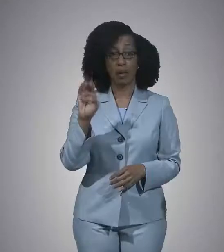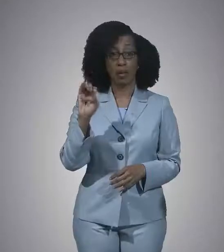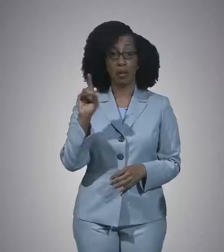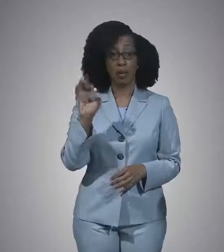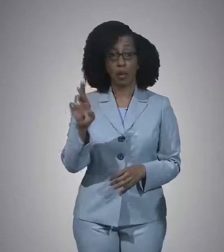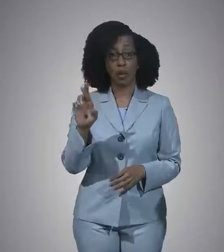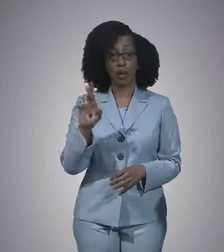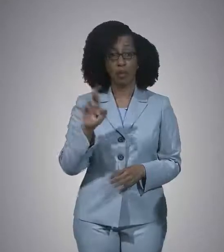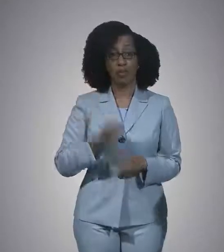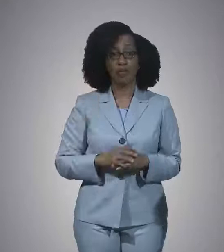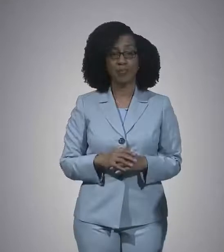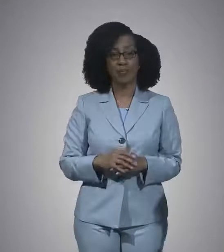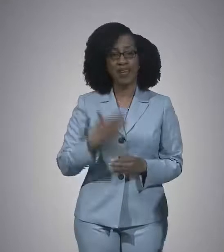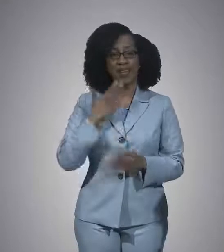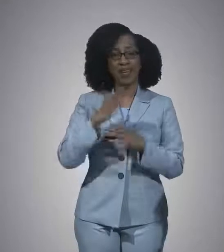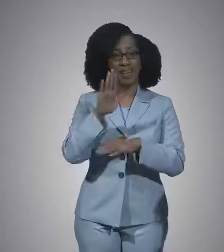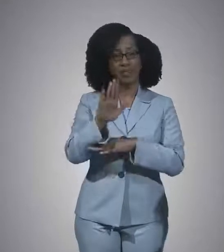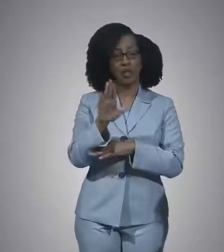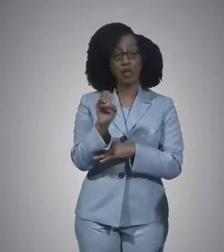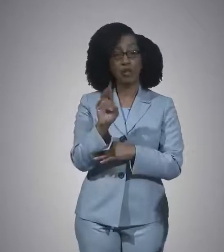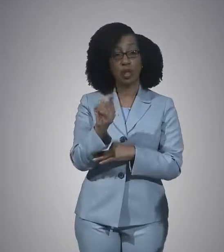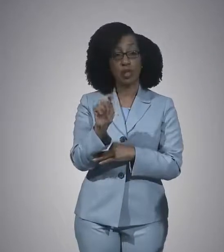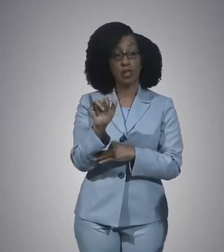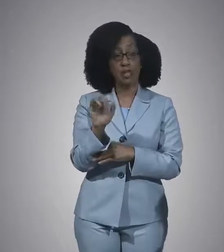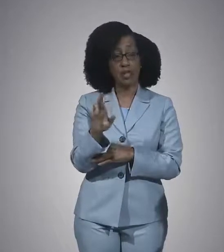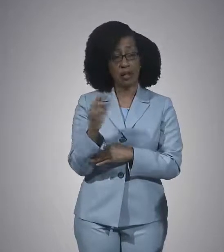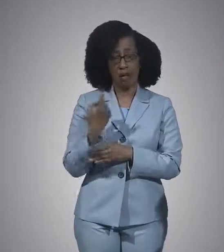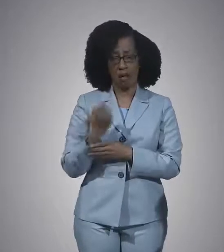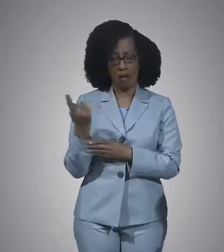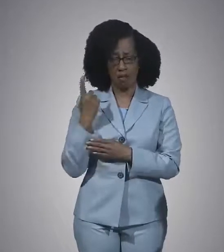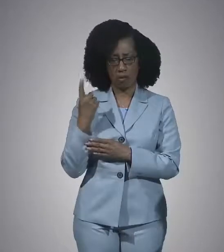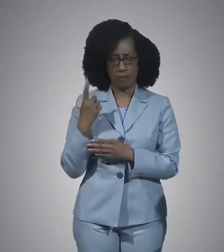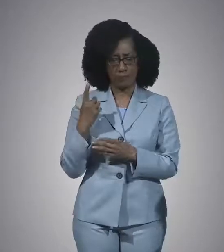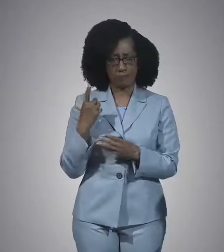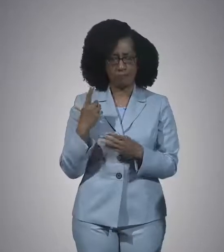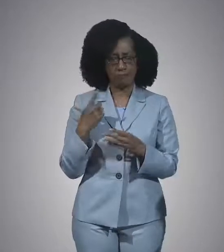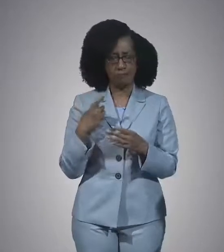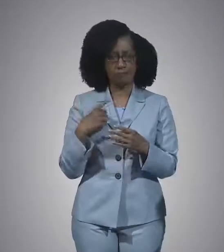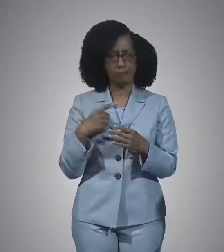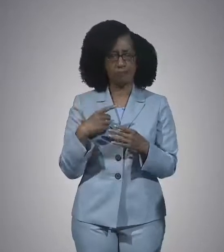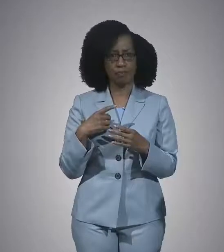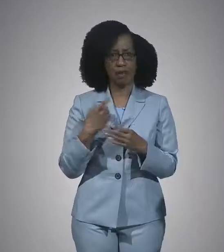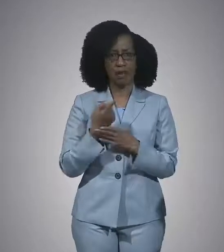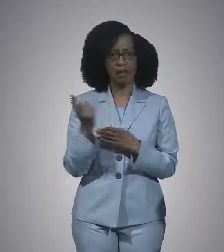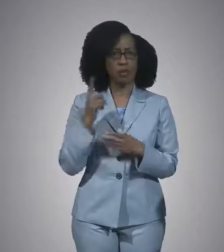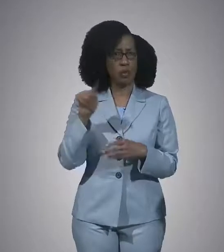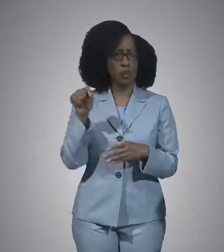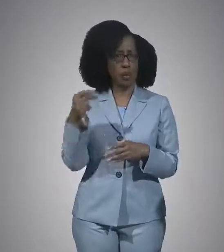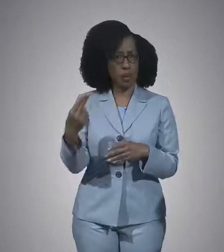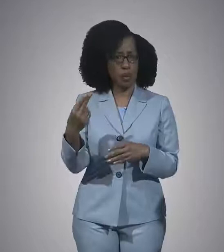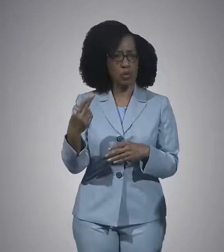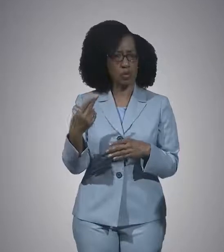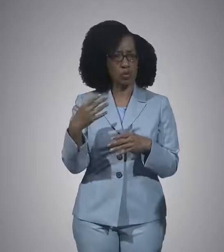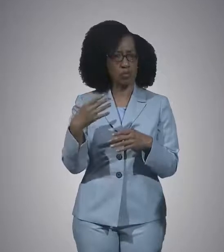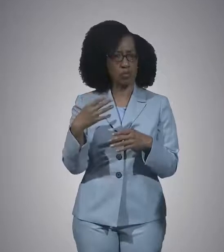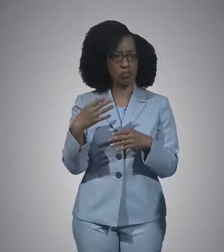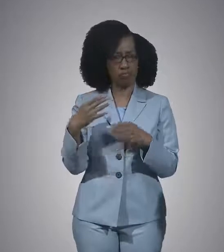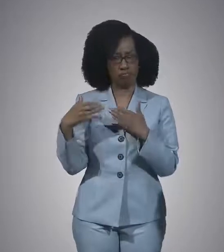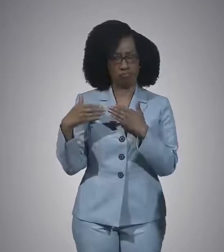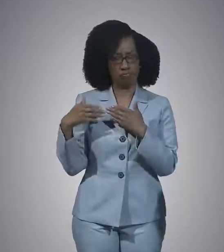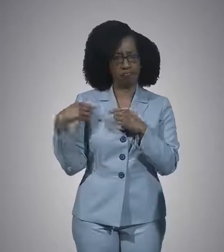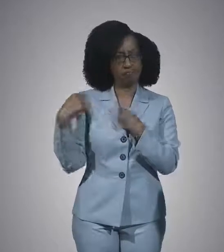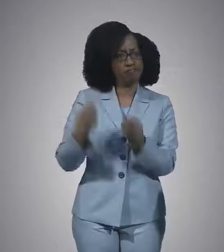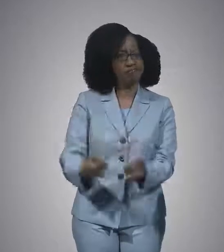Hi, good afternoon, Dr. Taylor. Since last week, I know we haven't talked to you since last Thursday on these briefings. Has anything changed